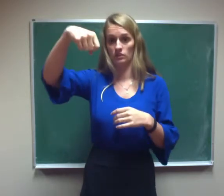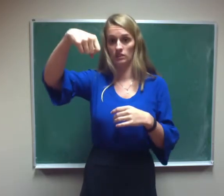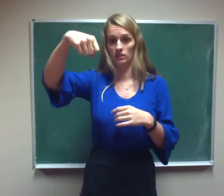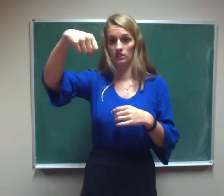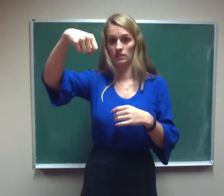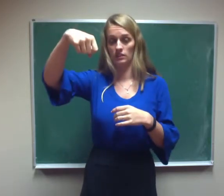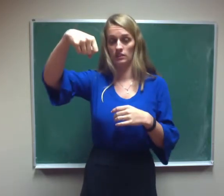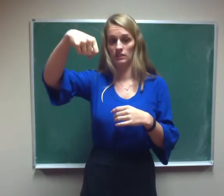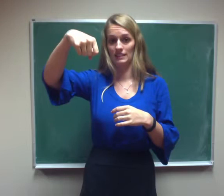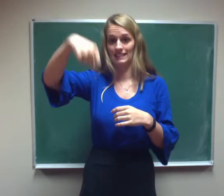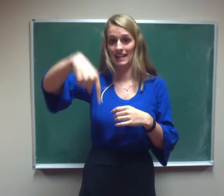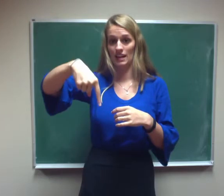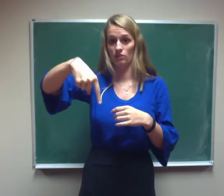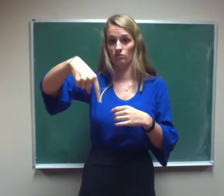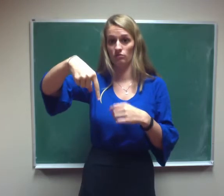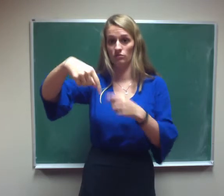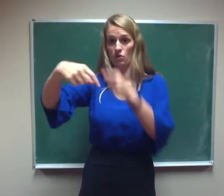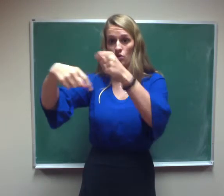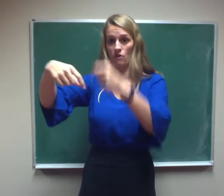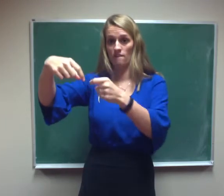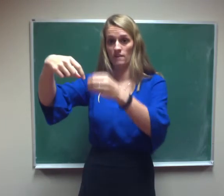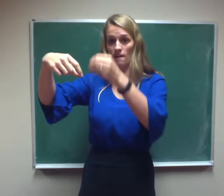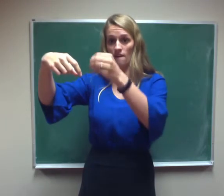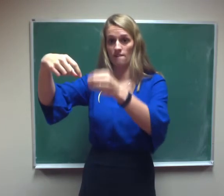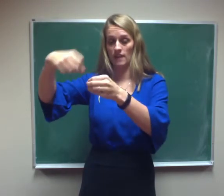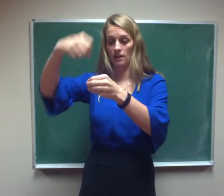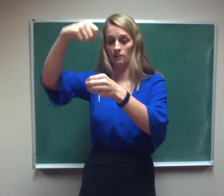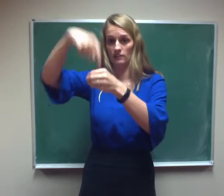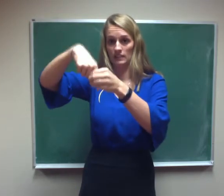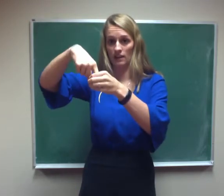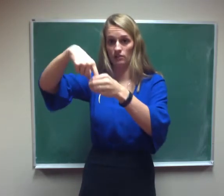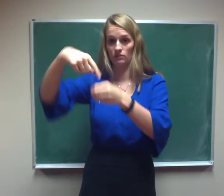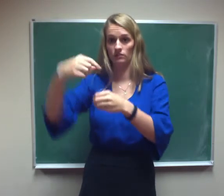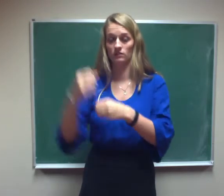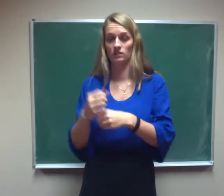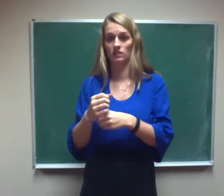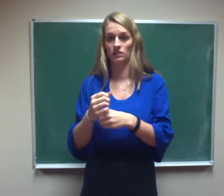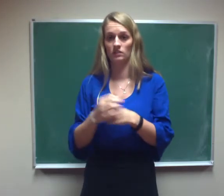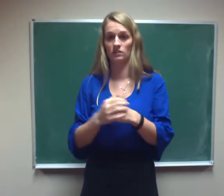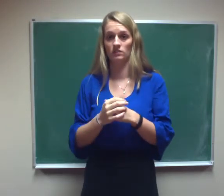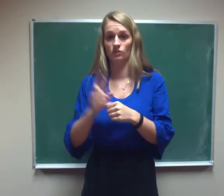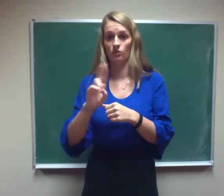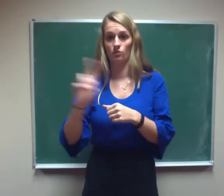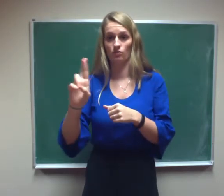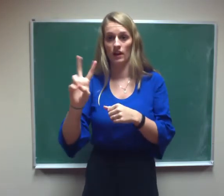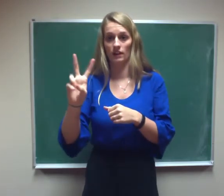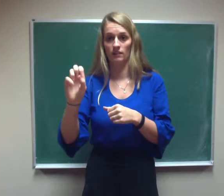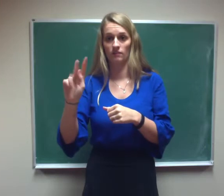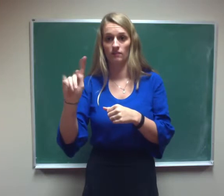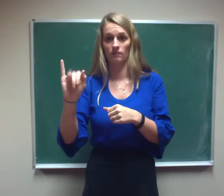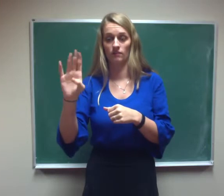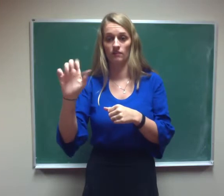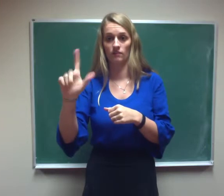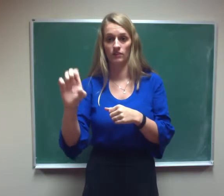valve into the right ventricle. Throughout the heart, we're going to find these little one-way stop-and-go